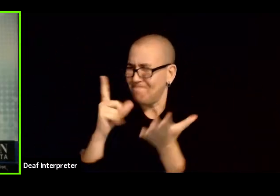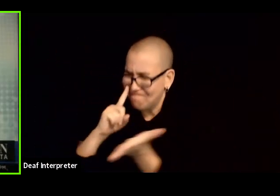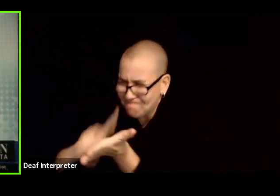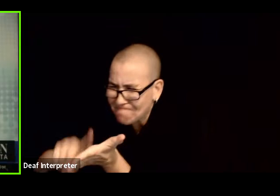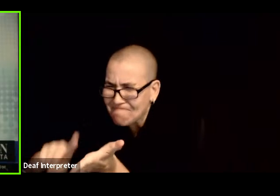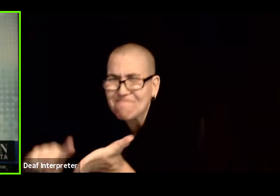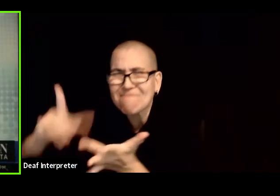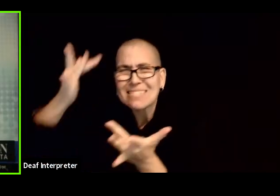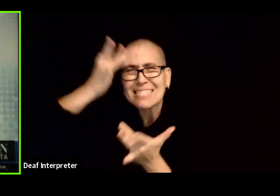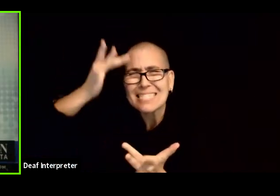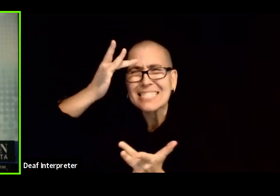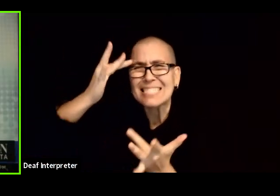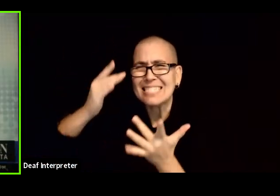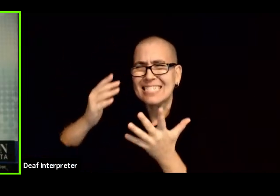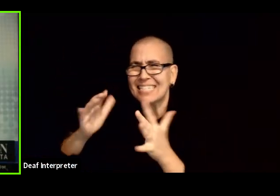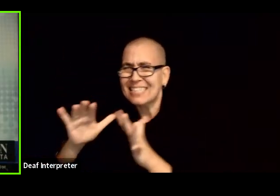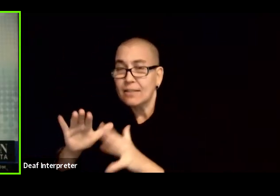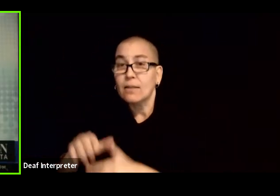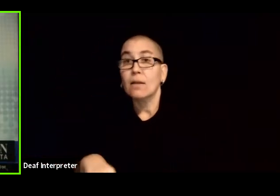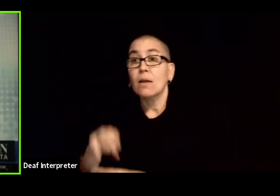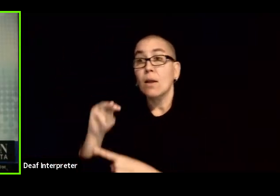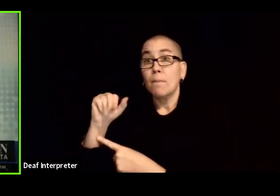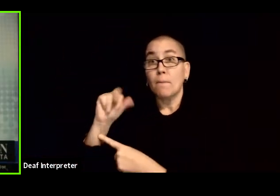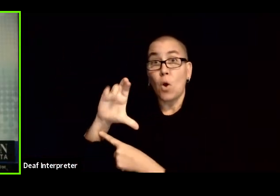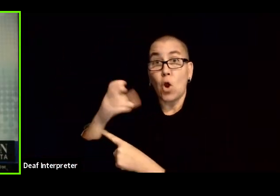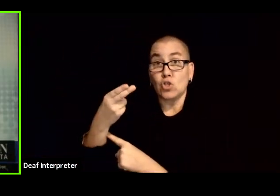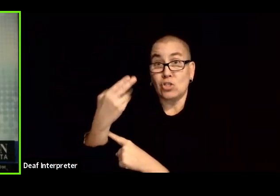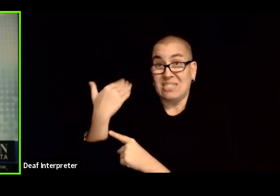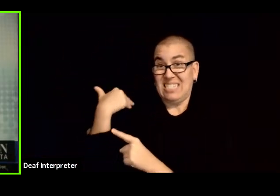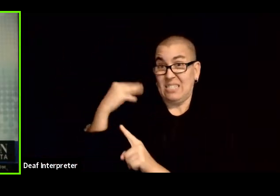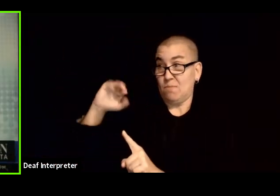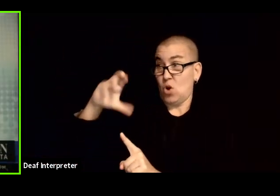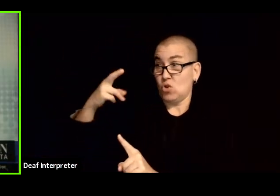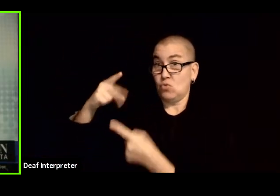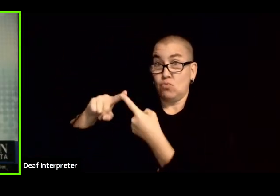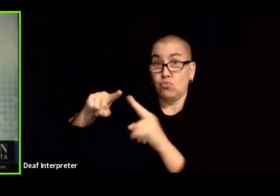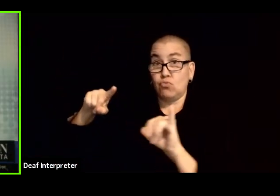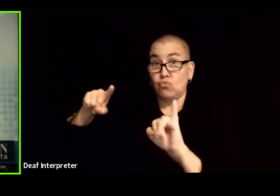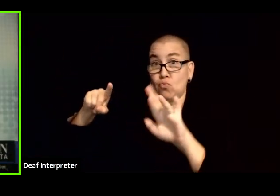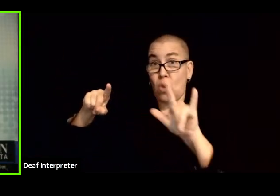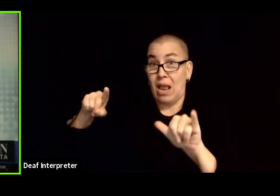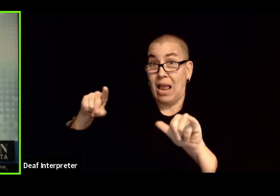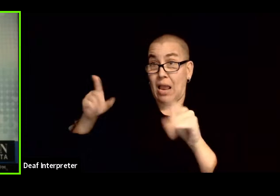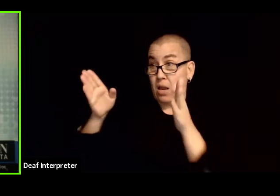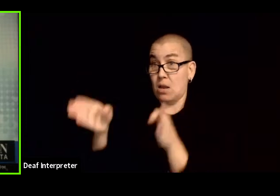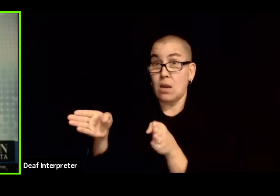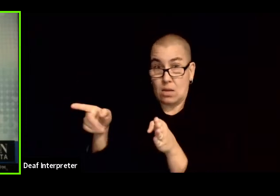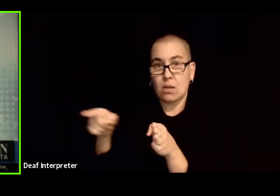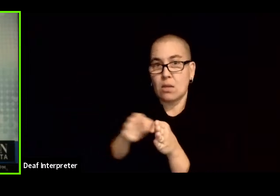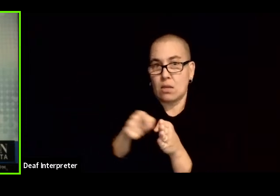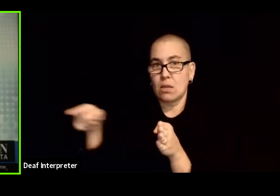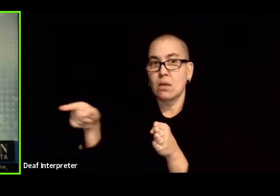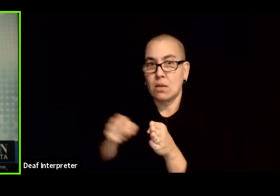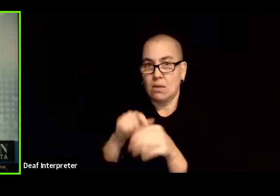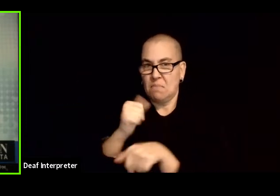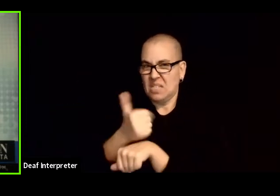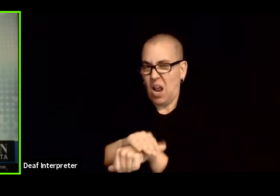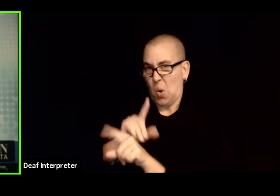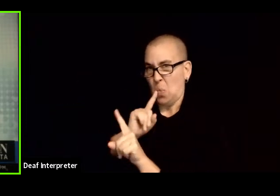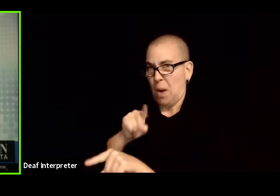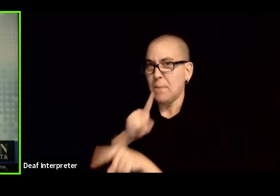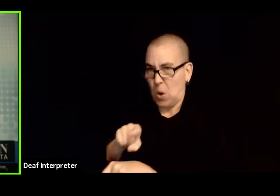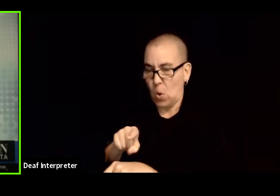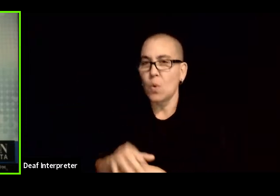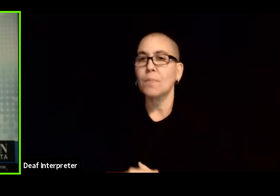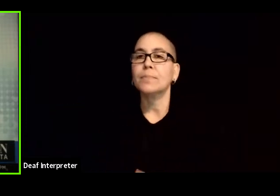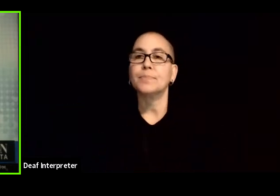July 2020, during the height of COVID-19 transmission in long-term care facilities in Minnesota, and before the